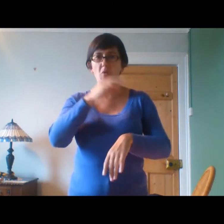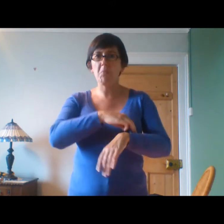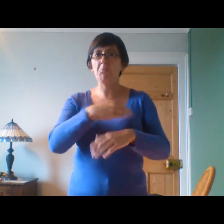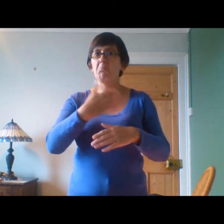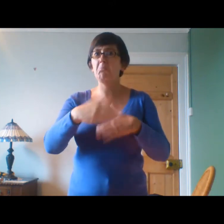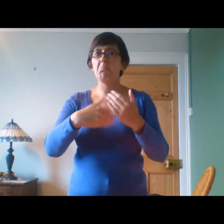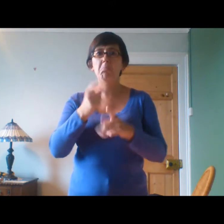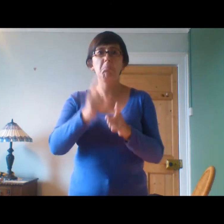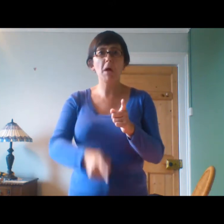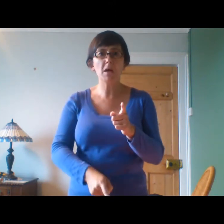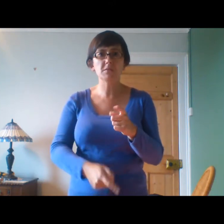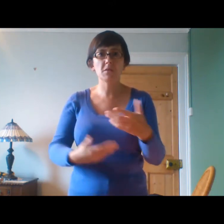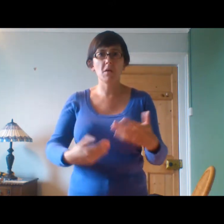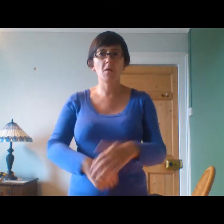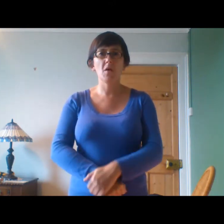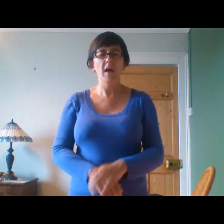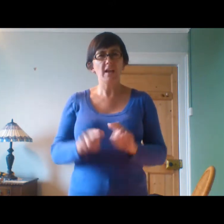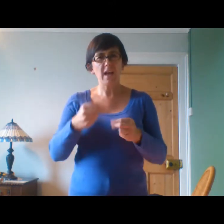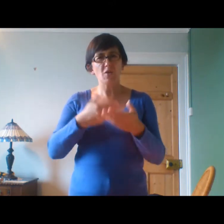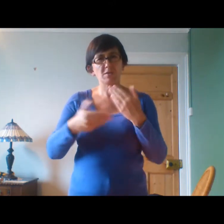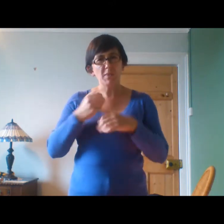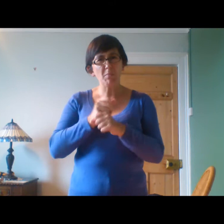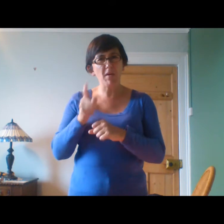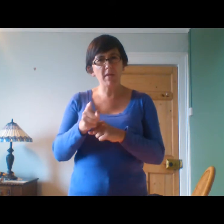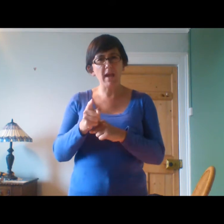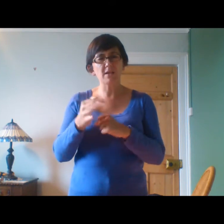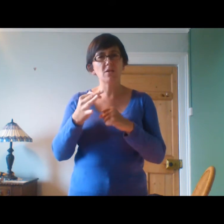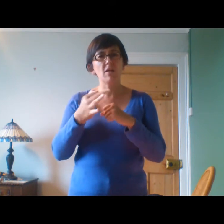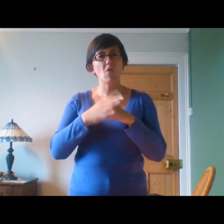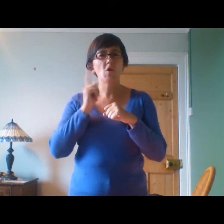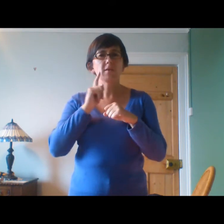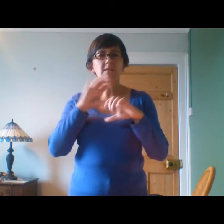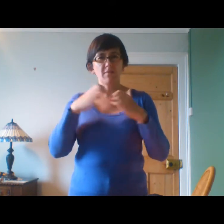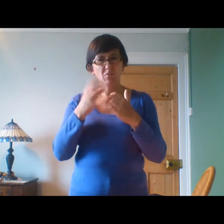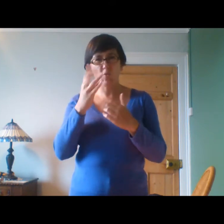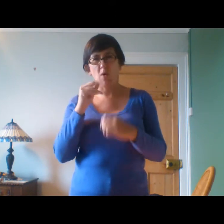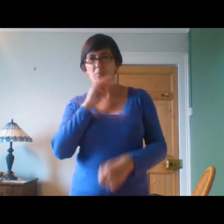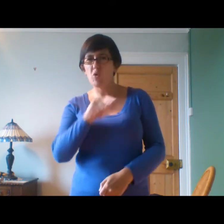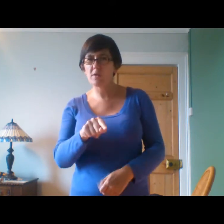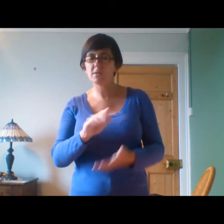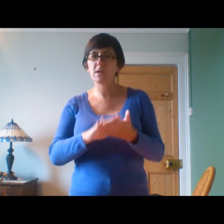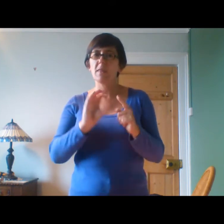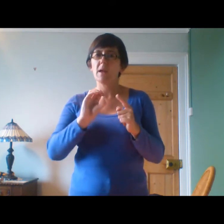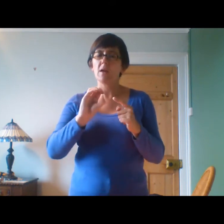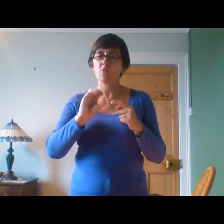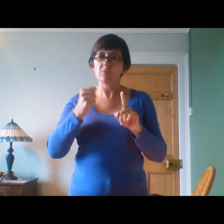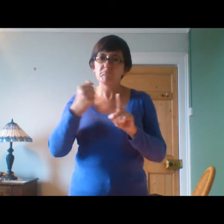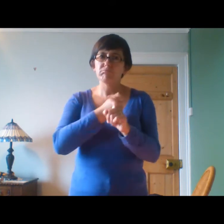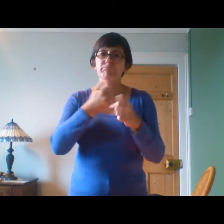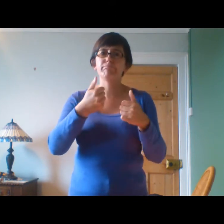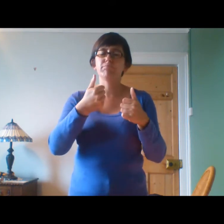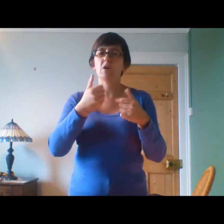that. But just explain that for the deaf community, how important that is. They were trying to get their Irish Sign